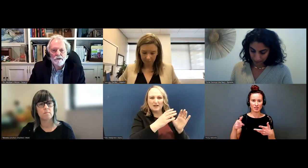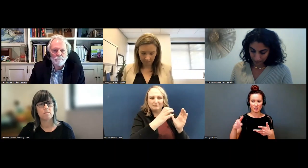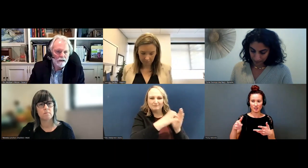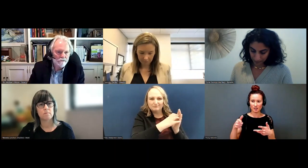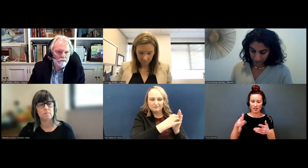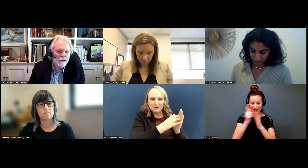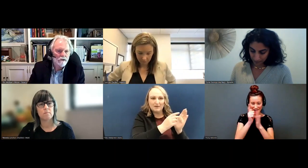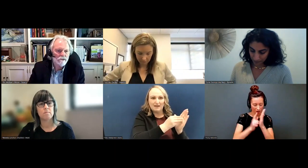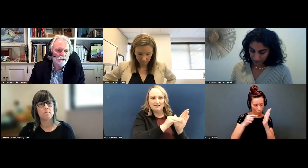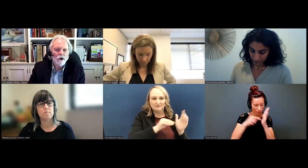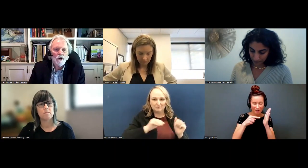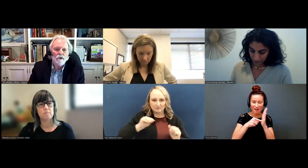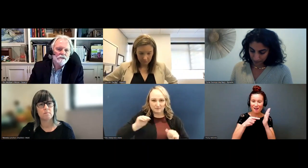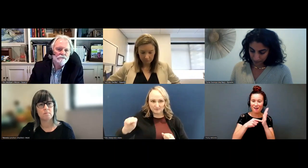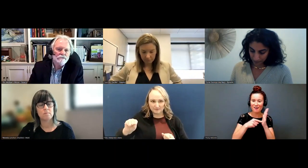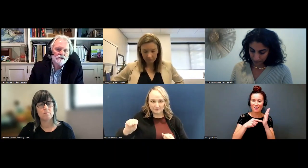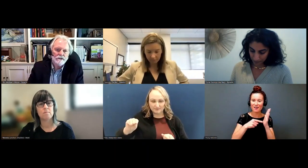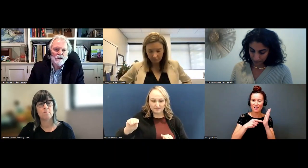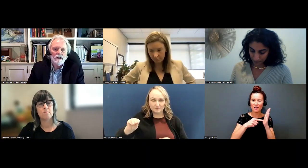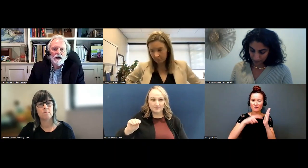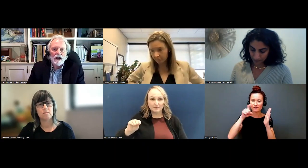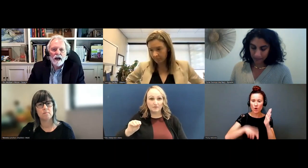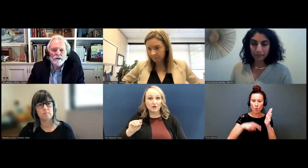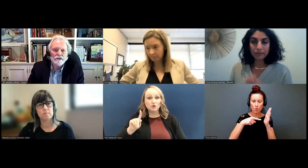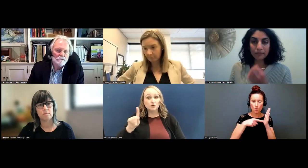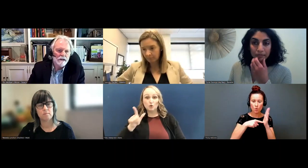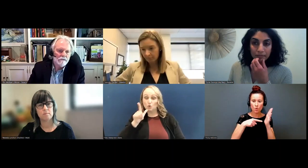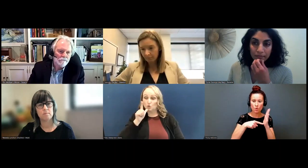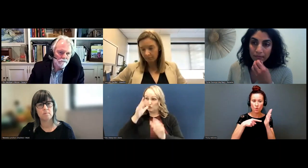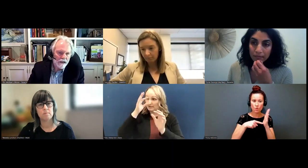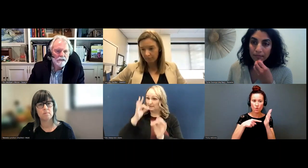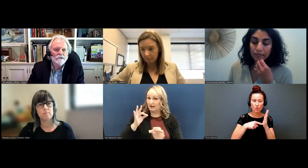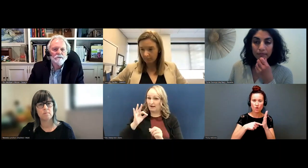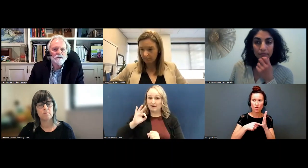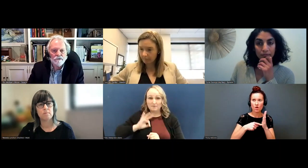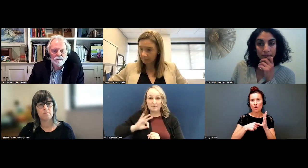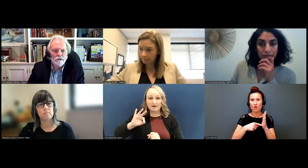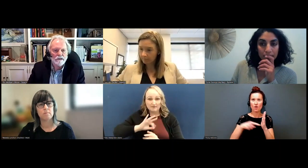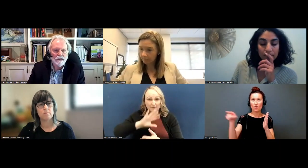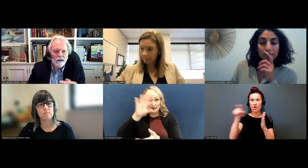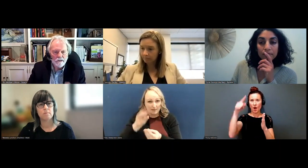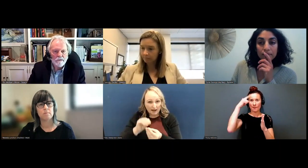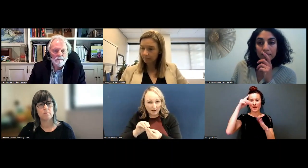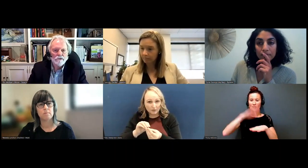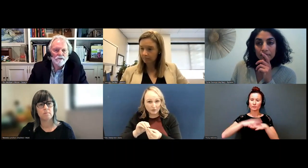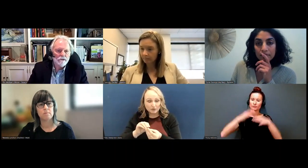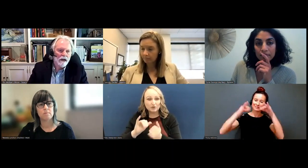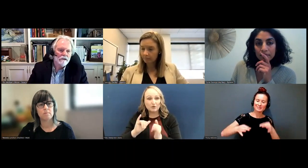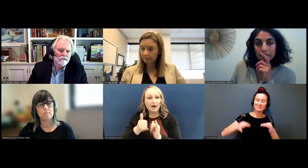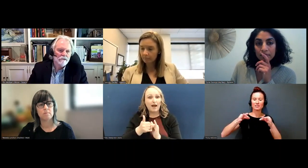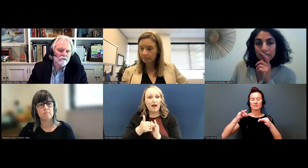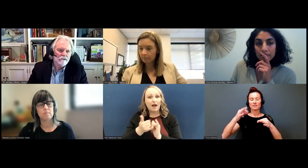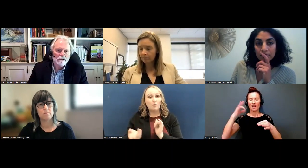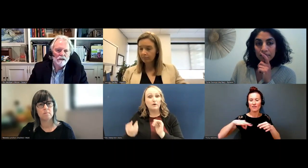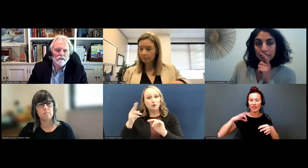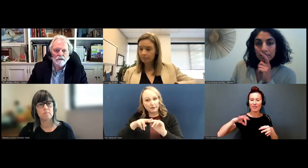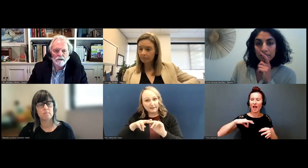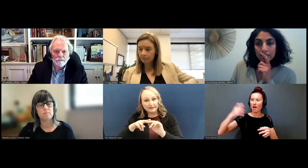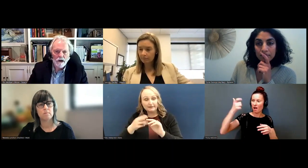on the benefit amounts or in the future how they should be raised or improved upon, they must, as a matter of